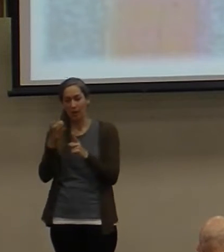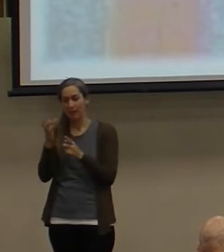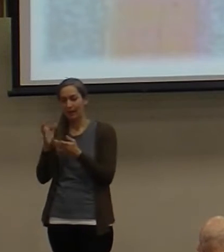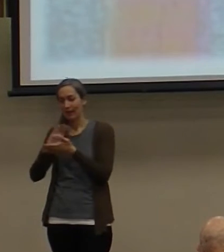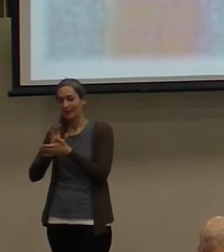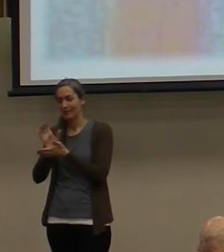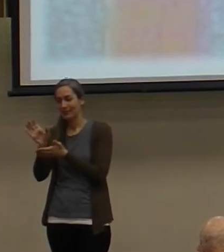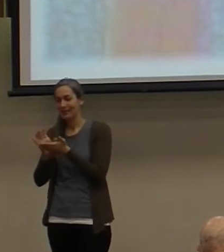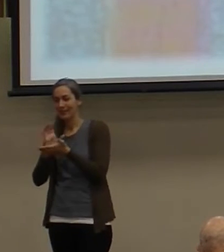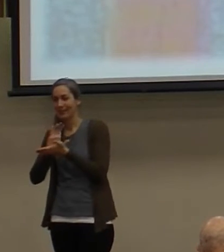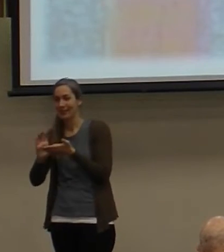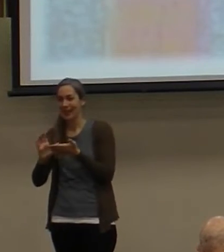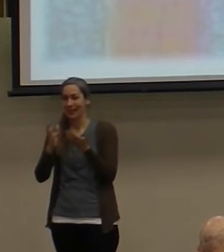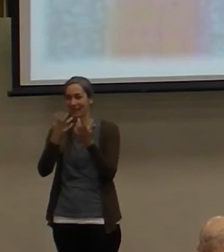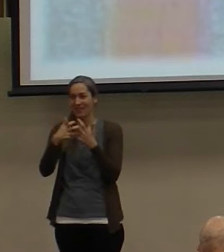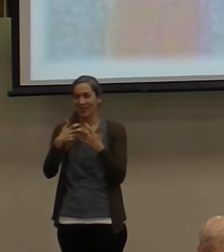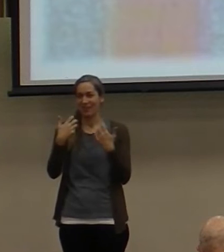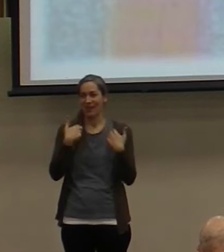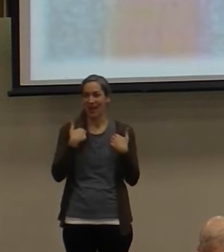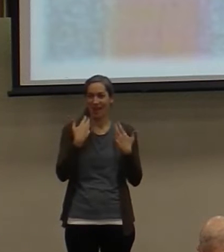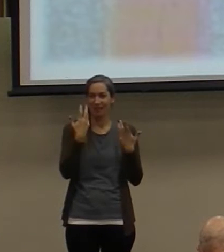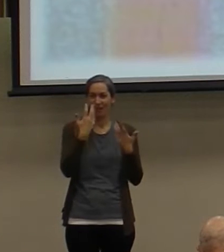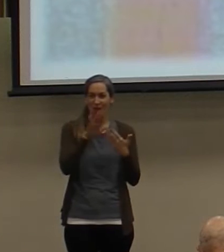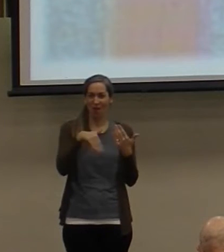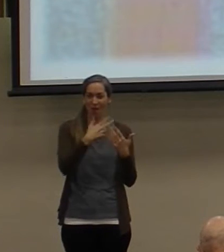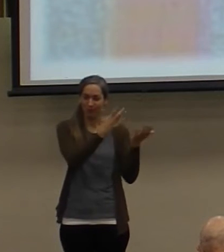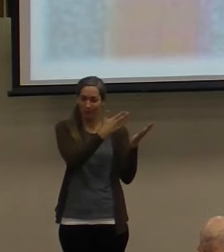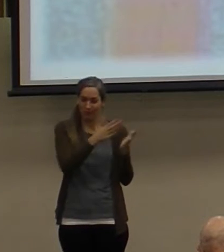Factory. I've got it all arranged with your floor superintendent.